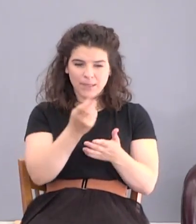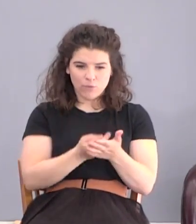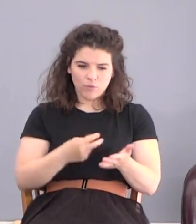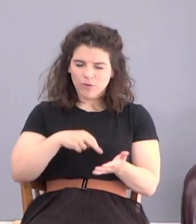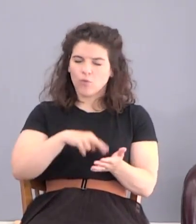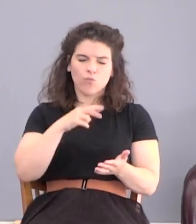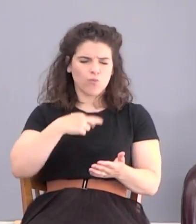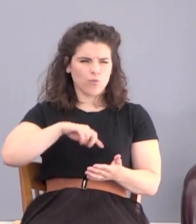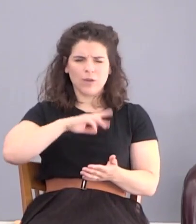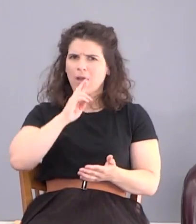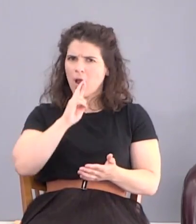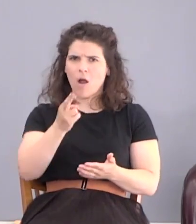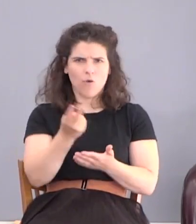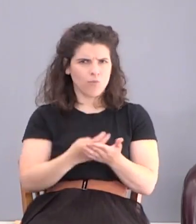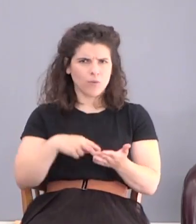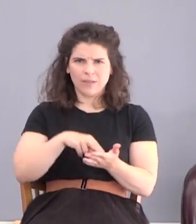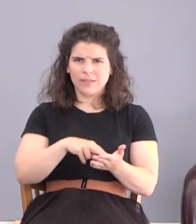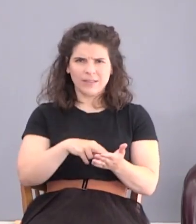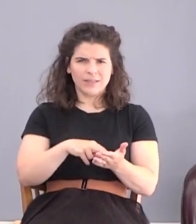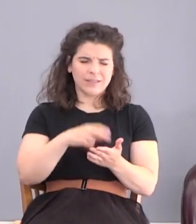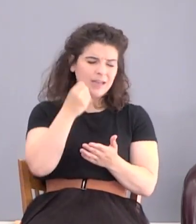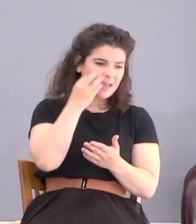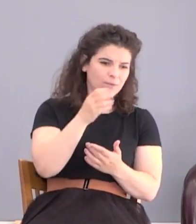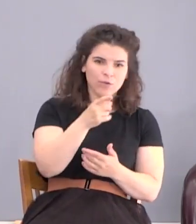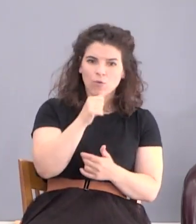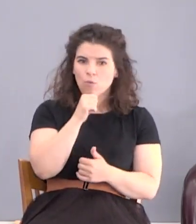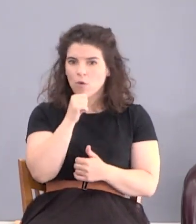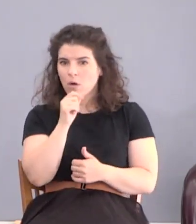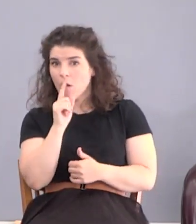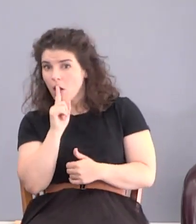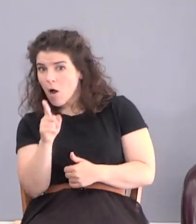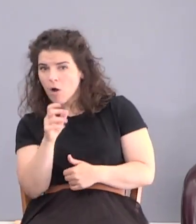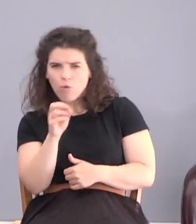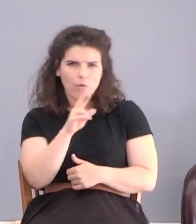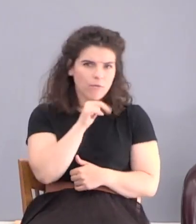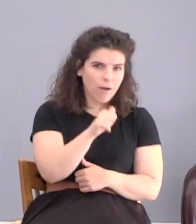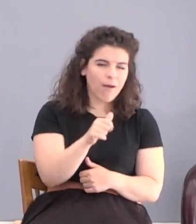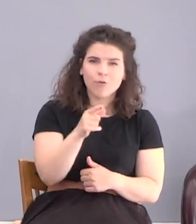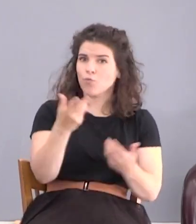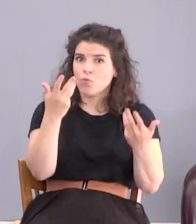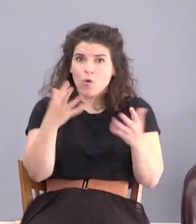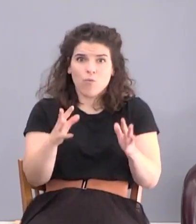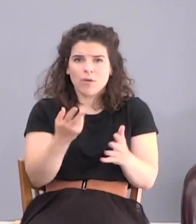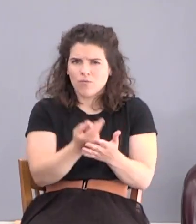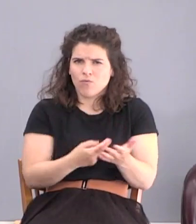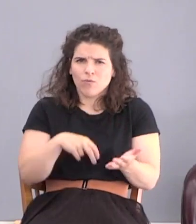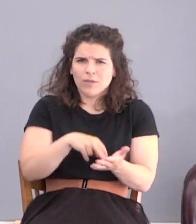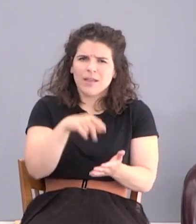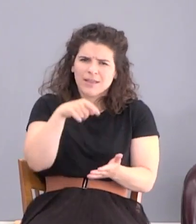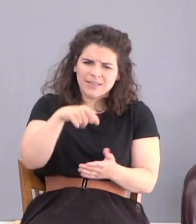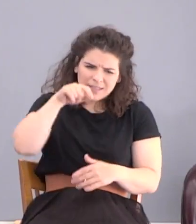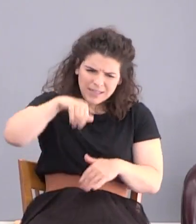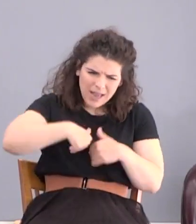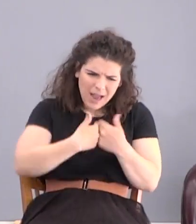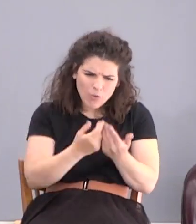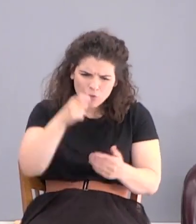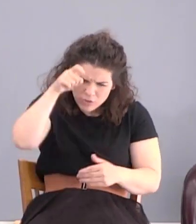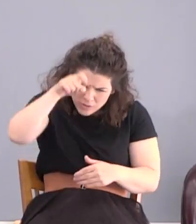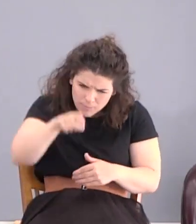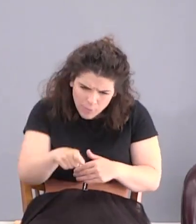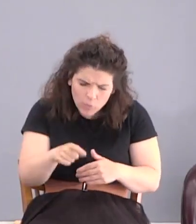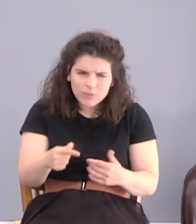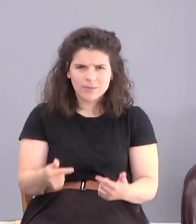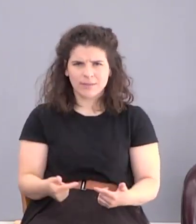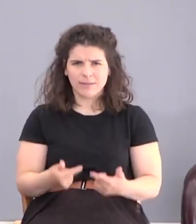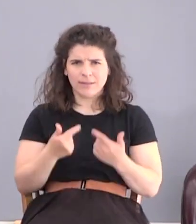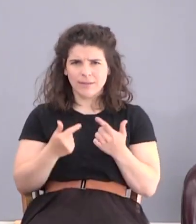not whether or not you are or are not. It's since you are risen, here's how you're supposed to live. Here's how,